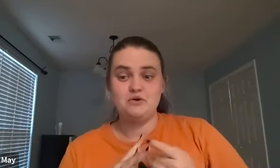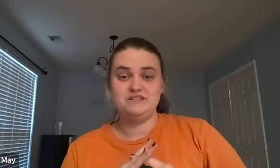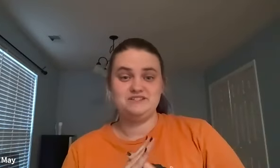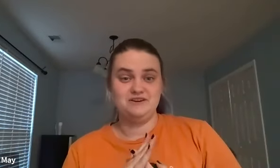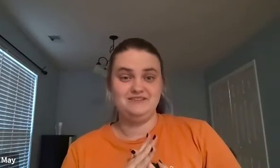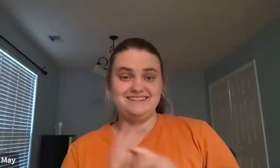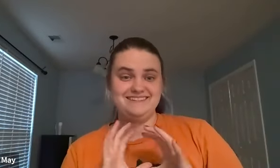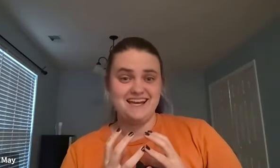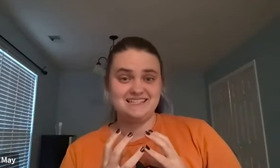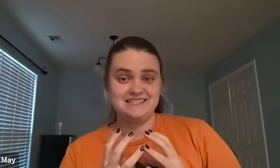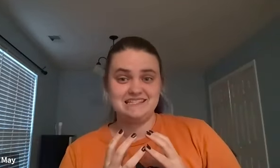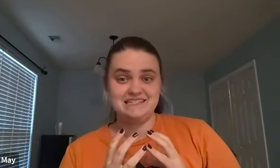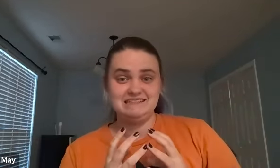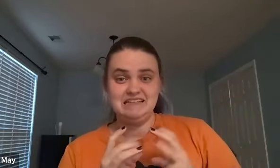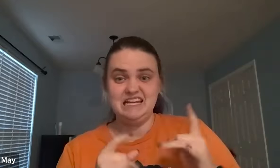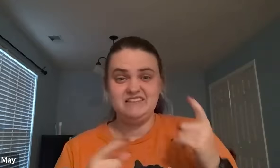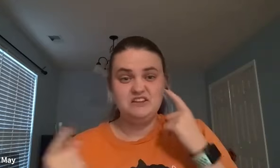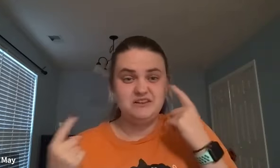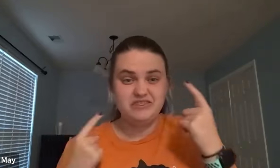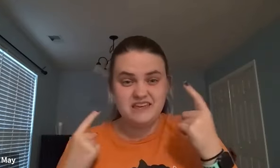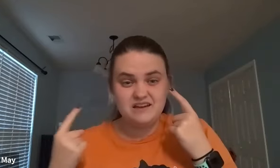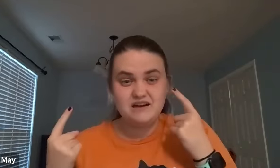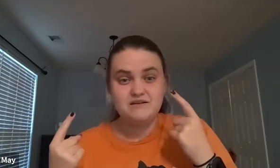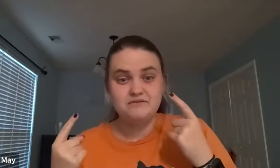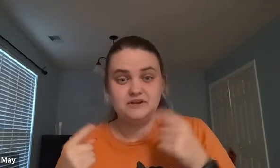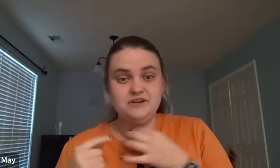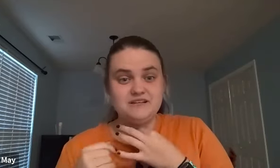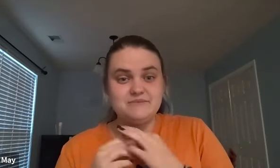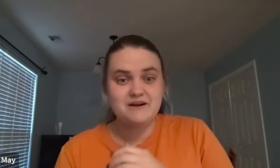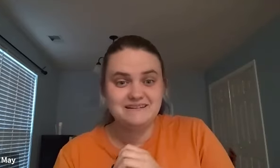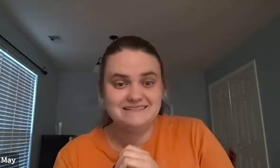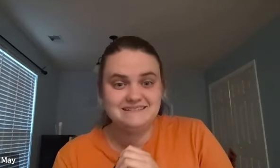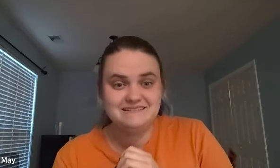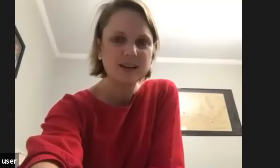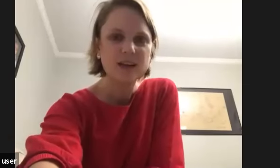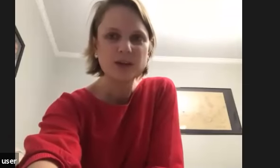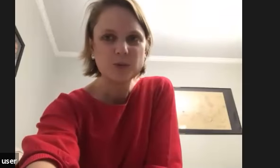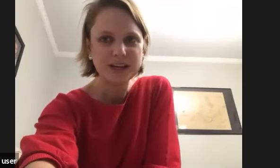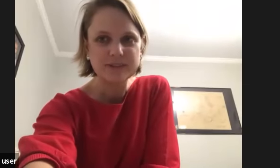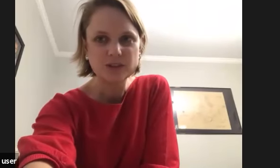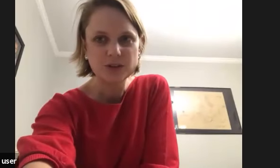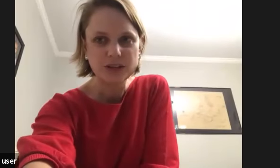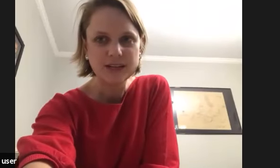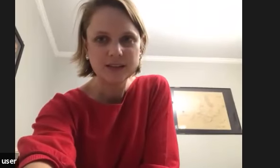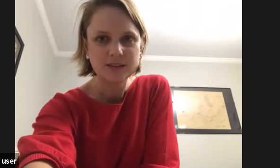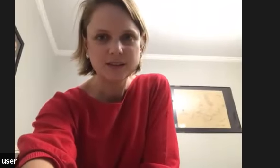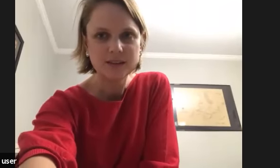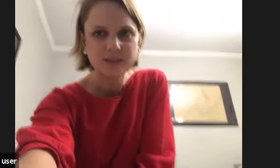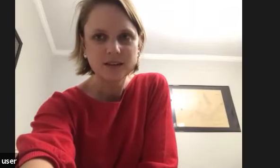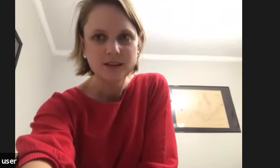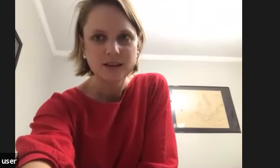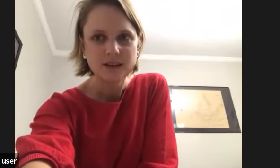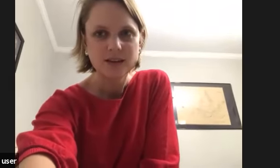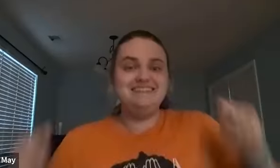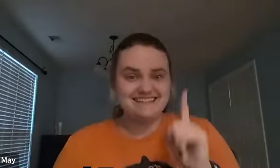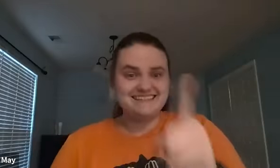we start this class? Anything you can think of or curious about? Can we do the morning, afternoon, evening? Yes. Thank